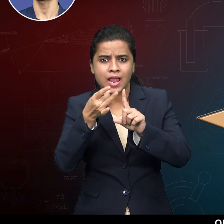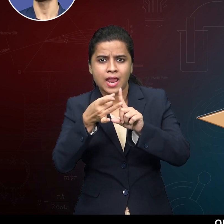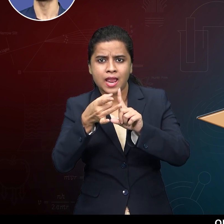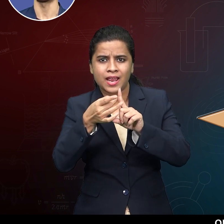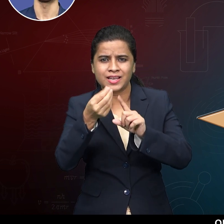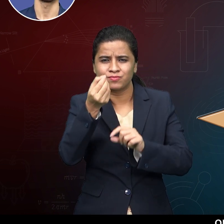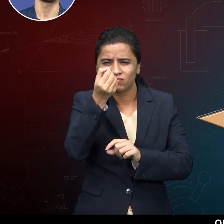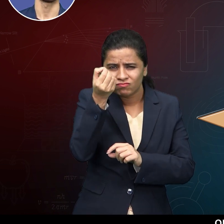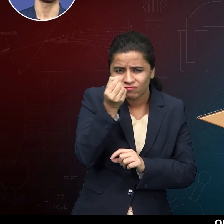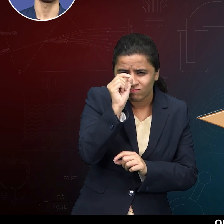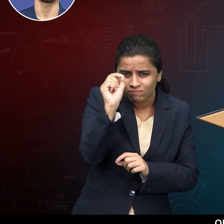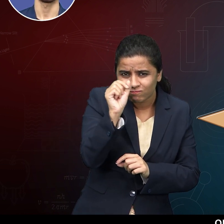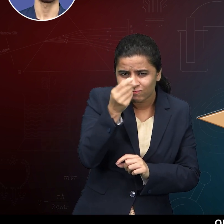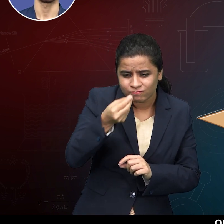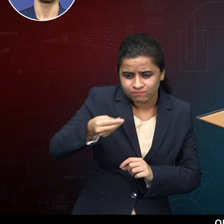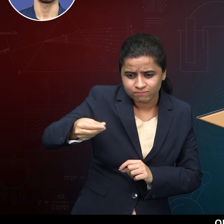on the cardboard.